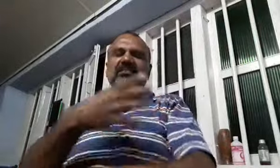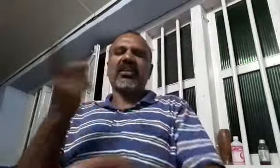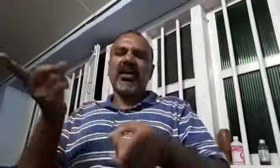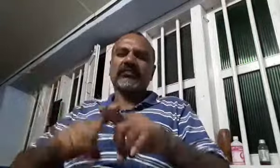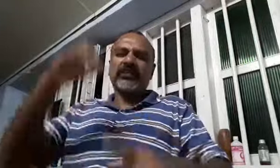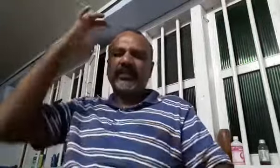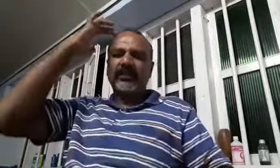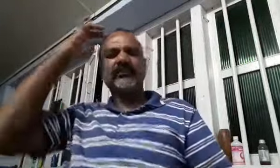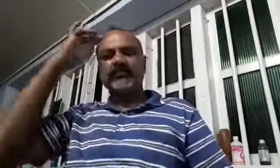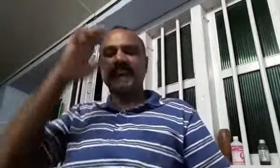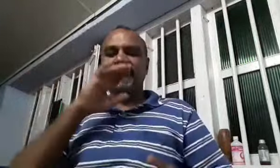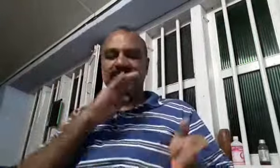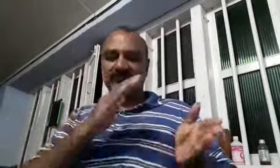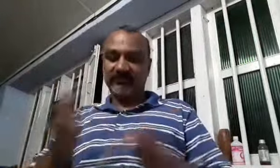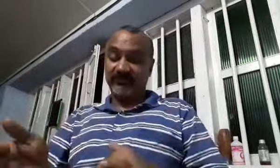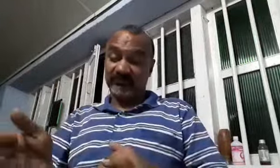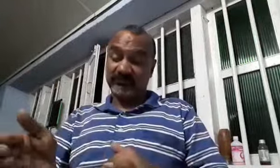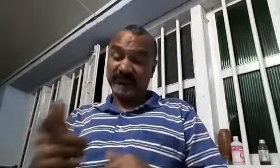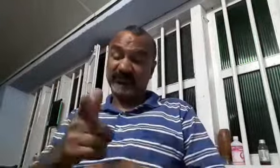baby.